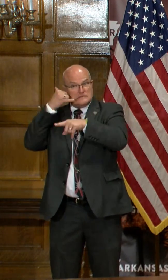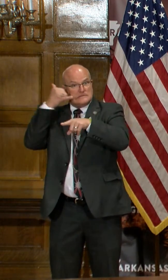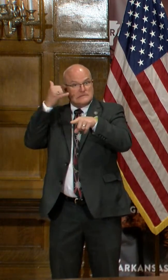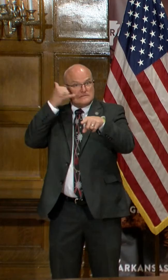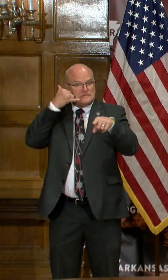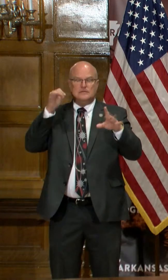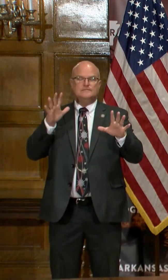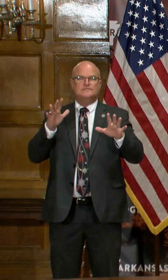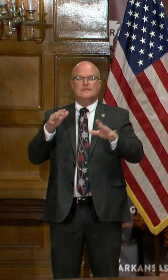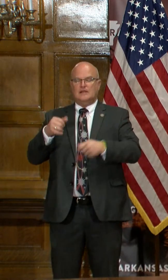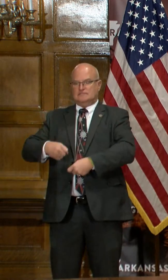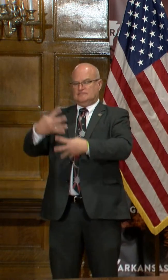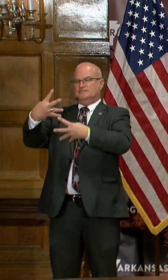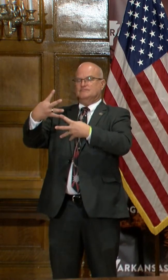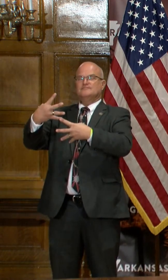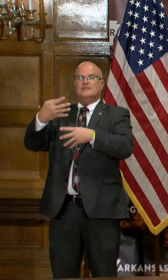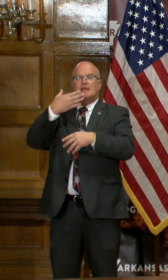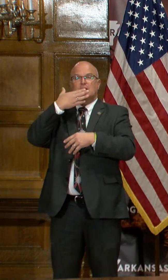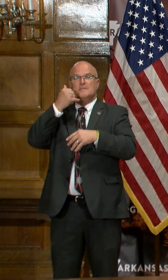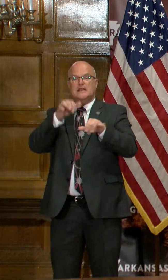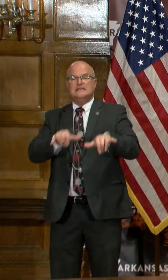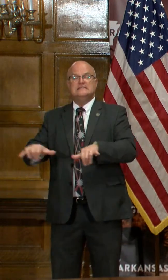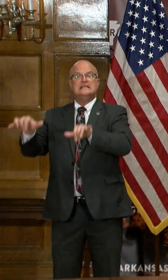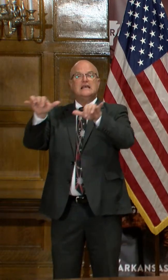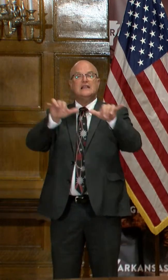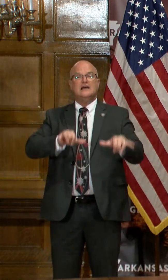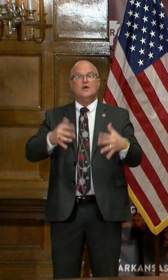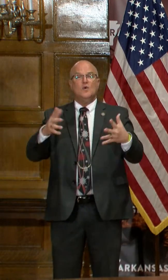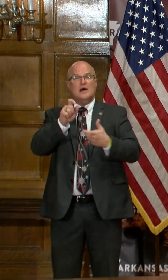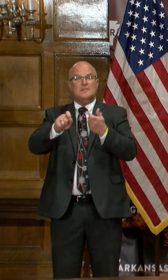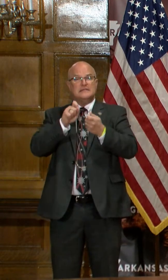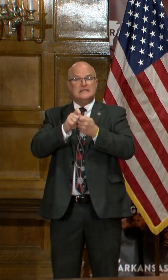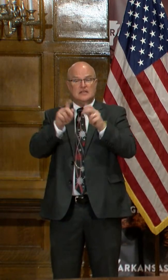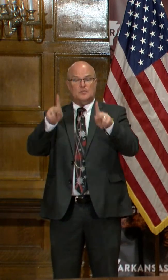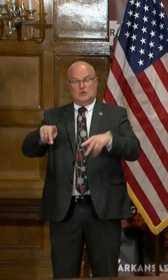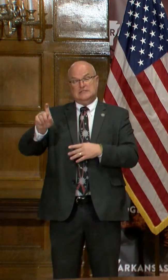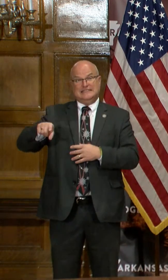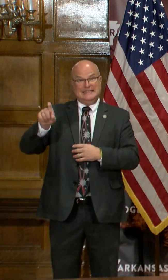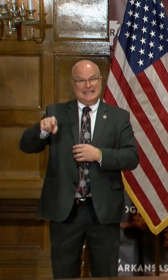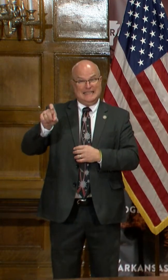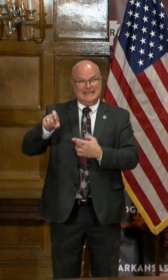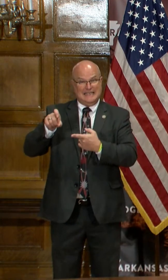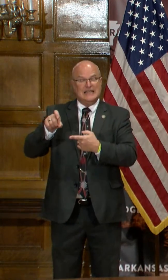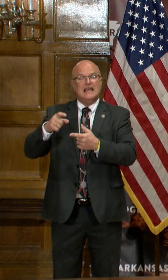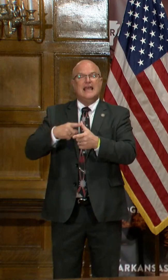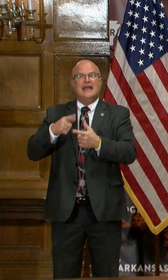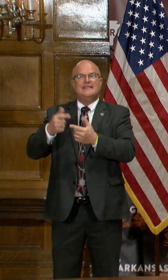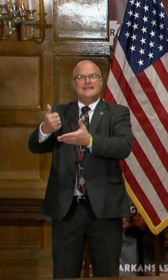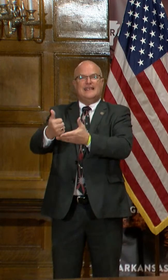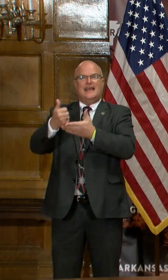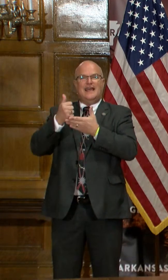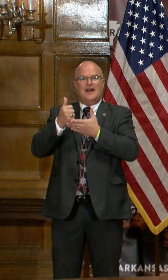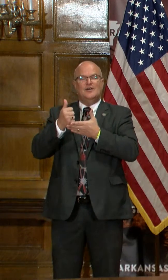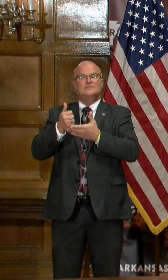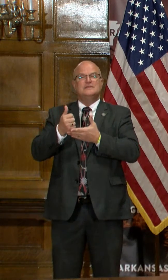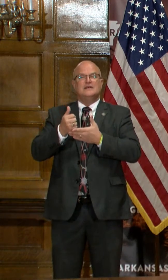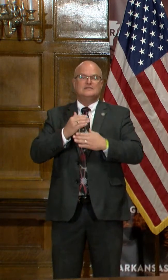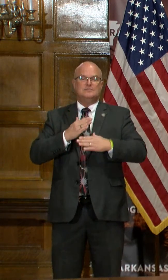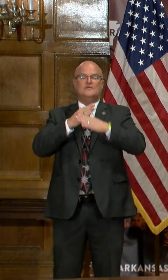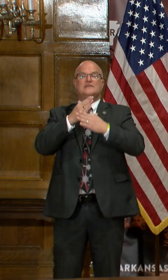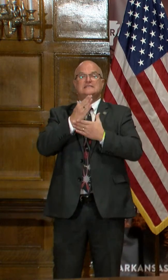place. It better identifies in a standardized way what a particular patient may need, and then helps to prevent certain